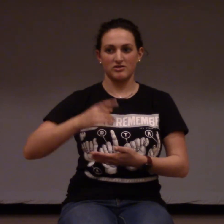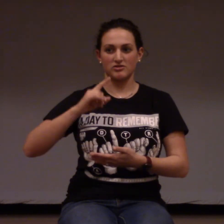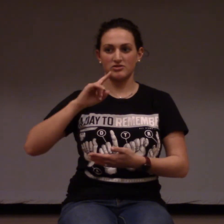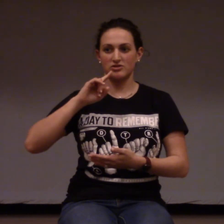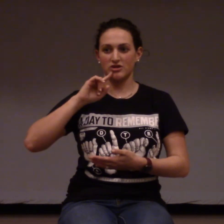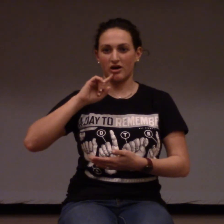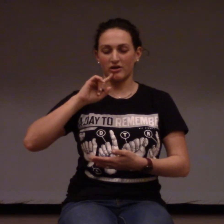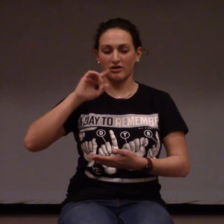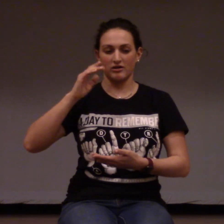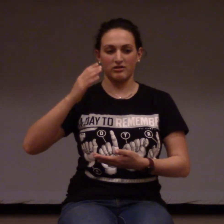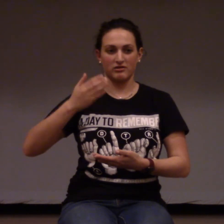daughter.